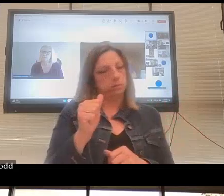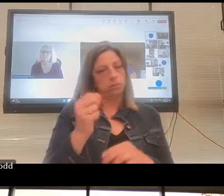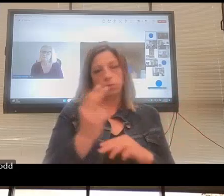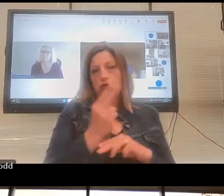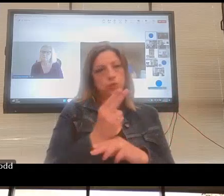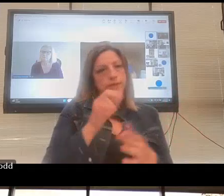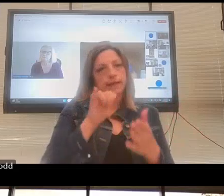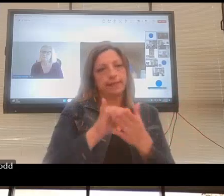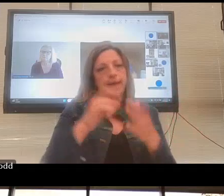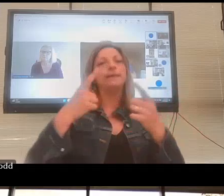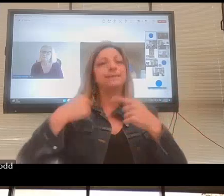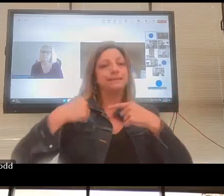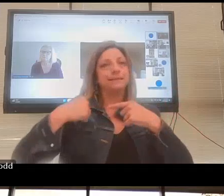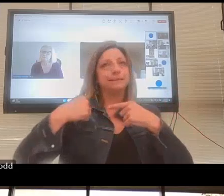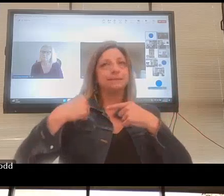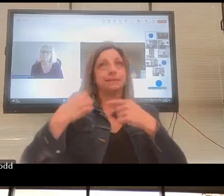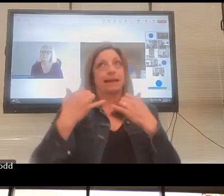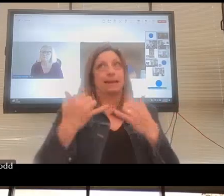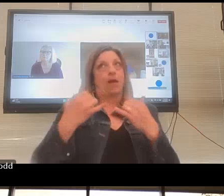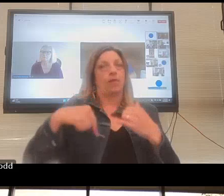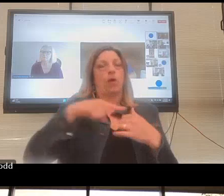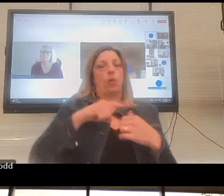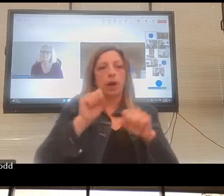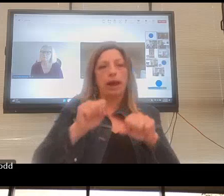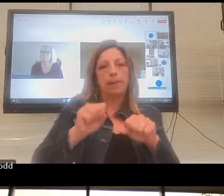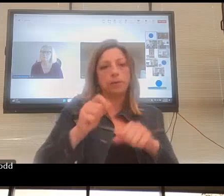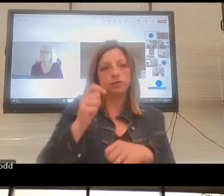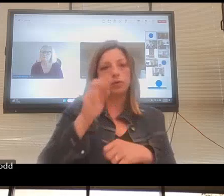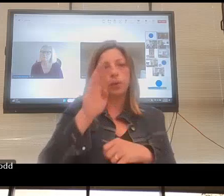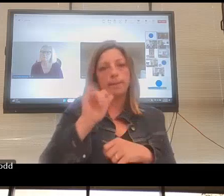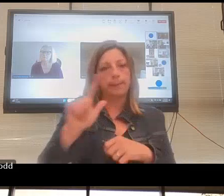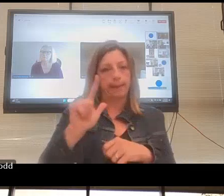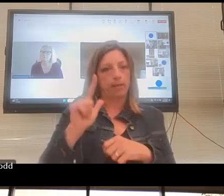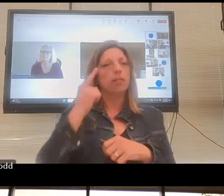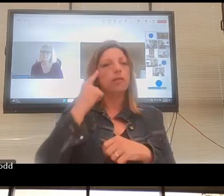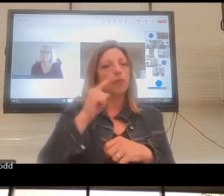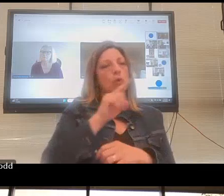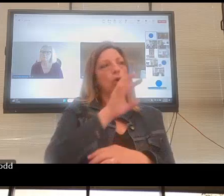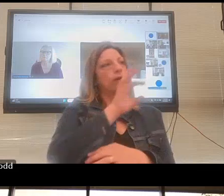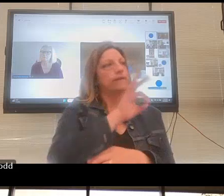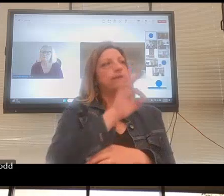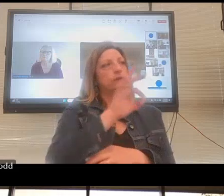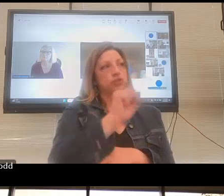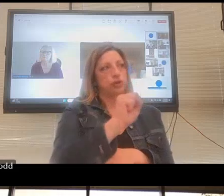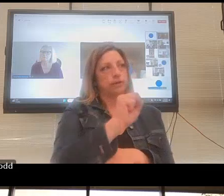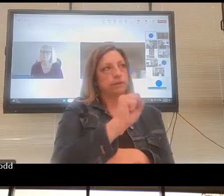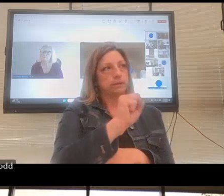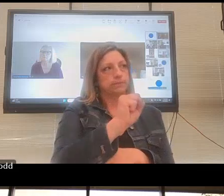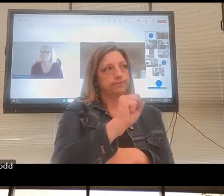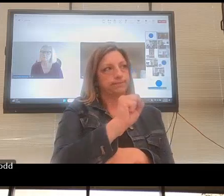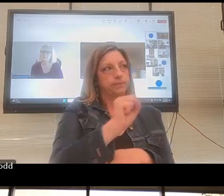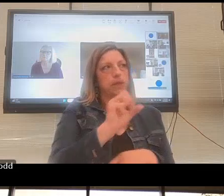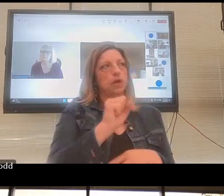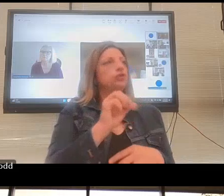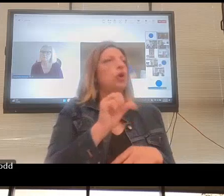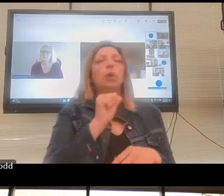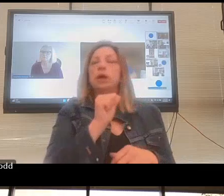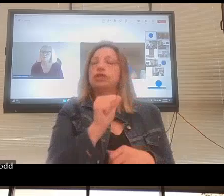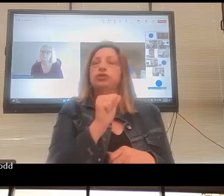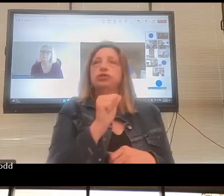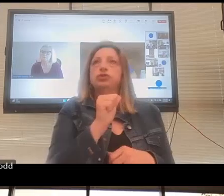contracts, but we cannot or have not, we've not been able to use the fees